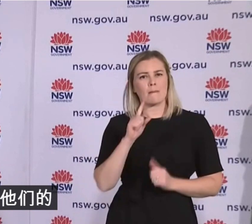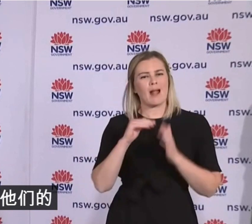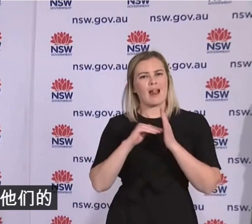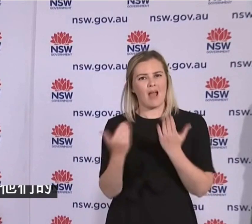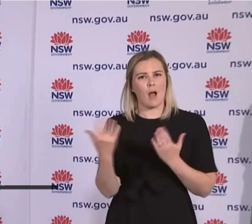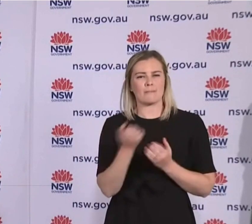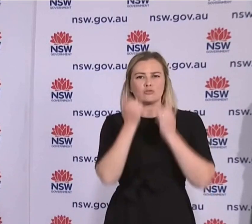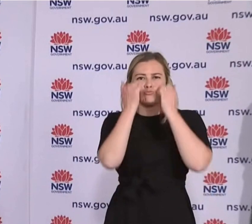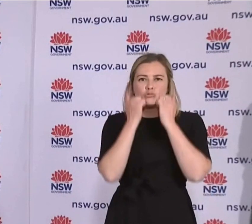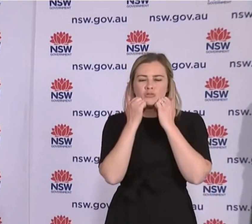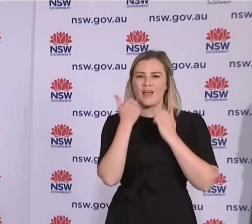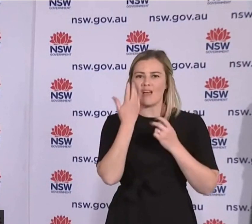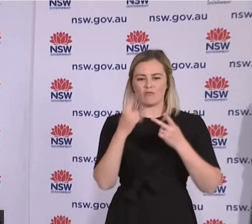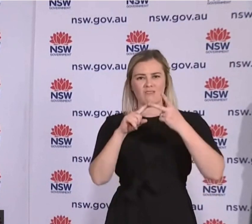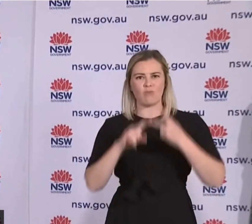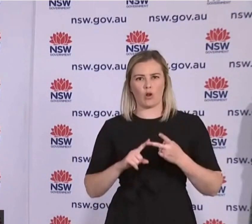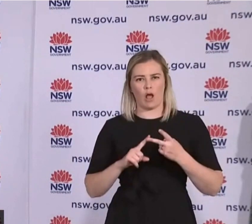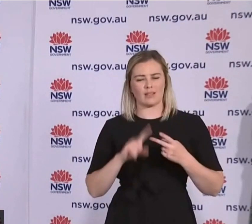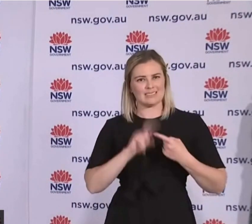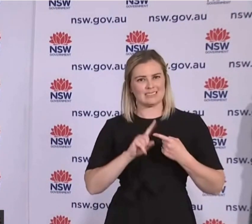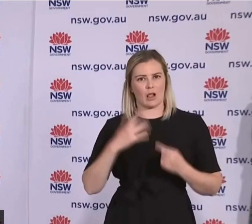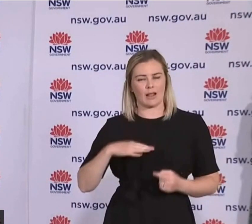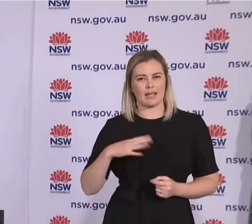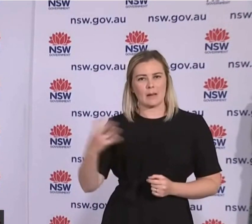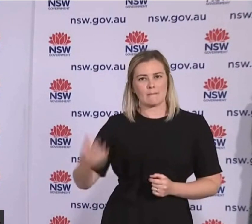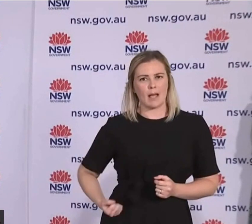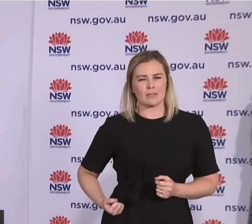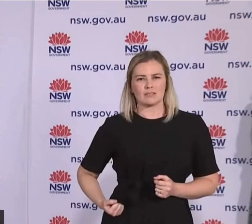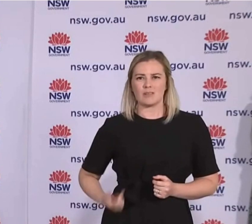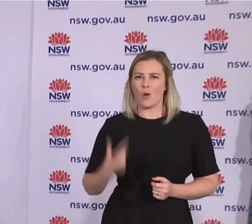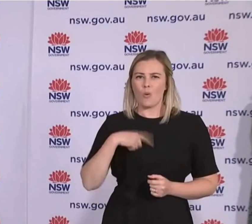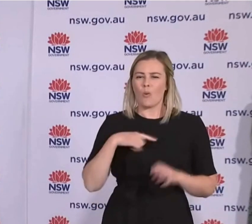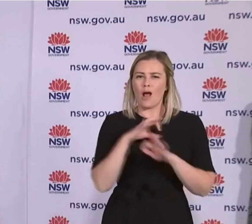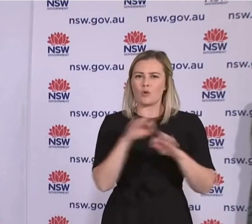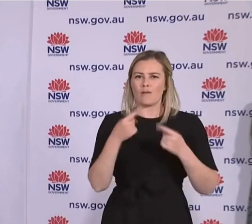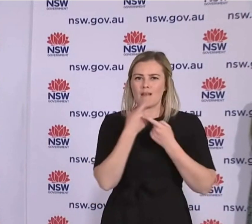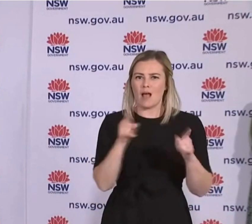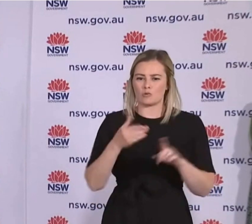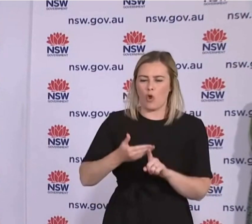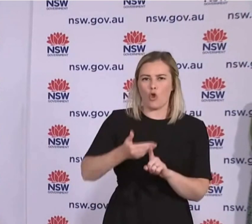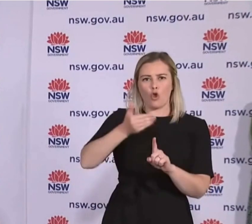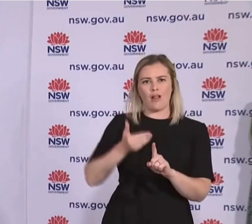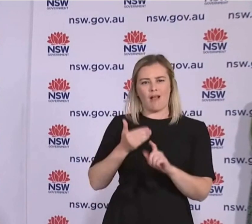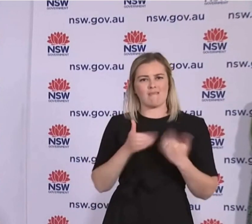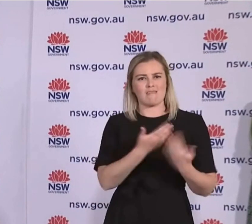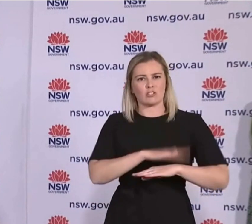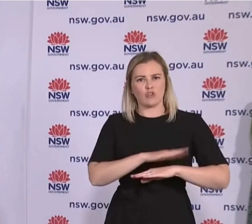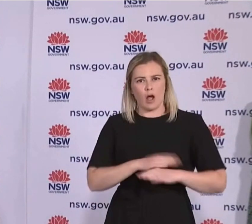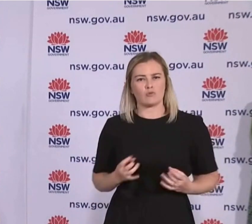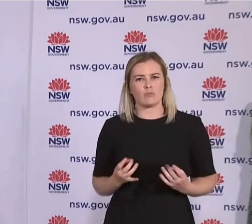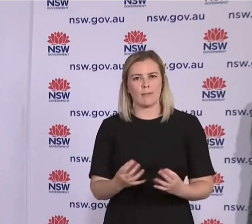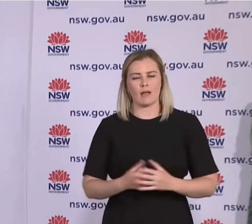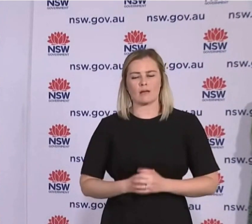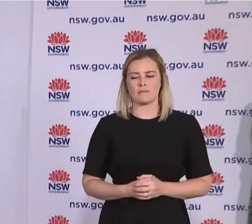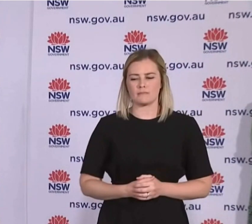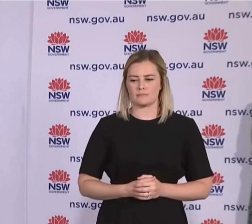fortnight, and why there was no consultation or warning before this change was made? Oh, look, I acknowledge that in